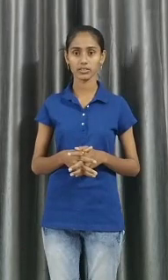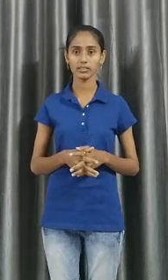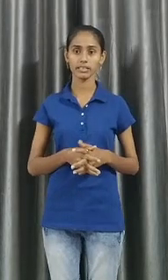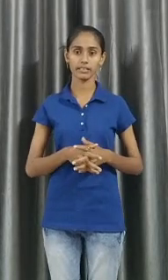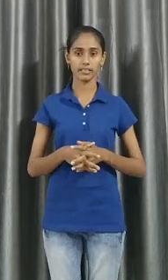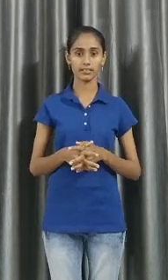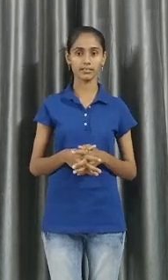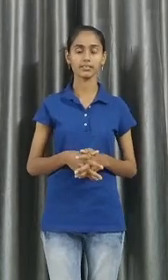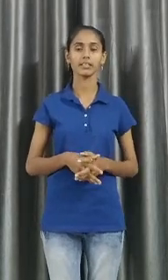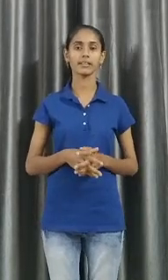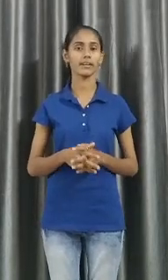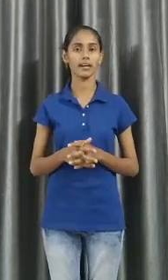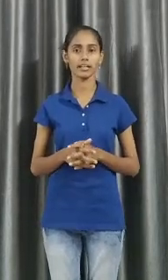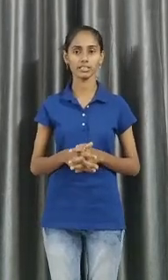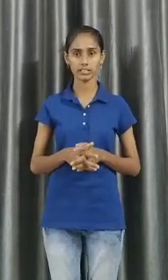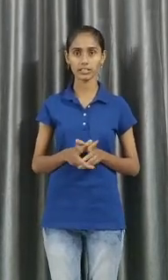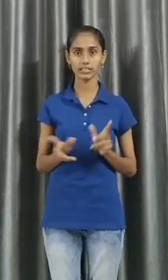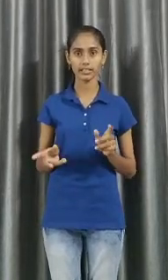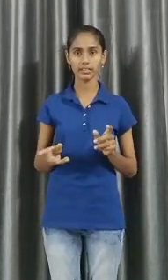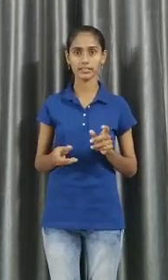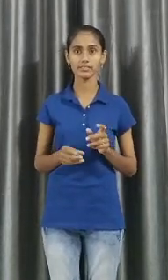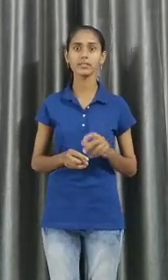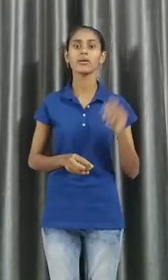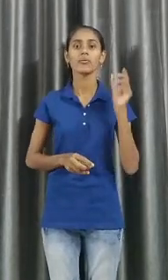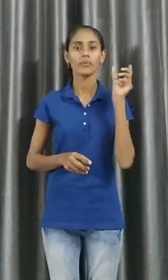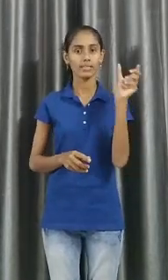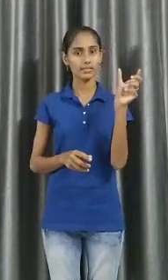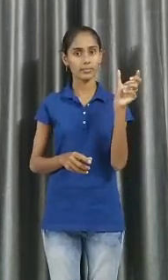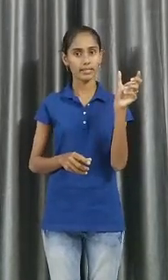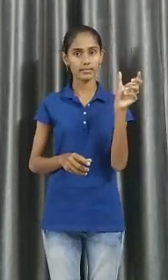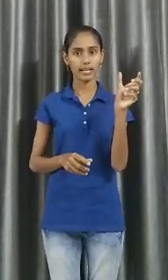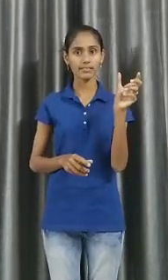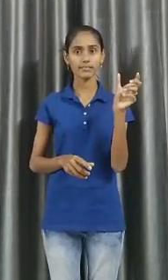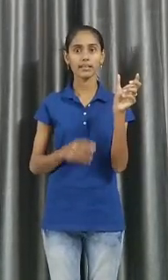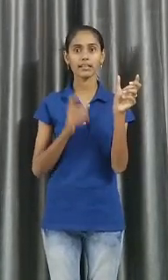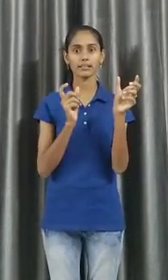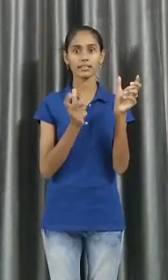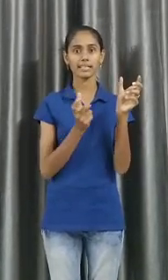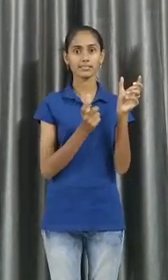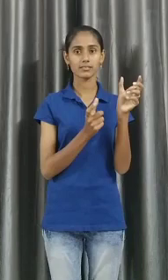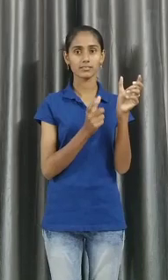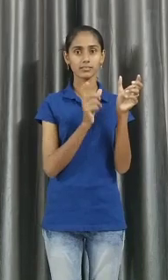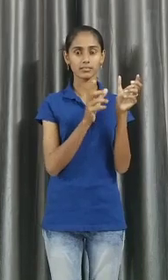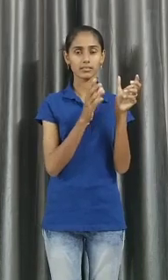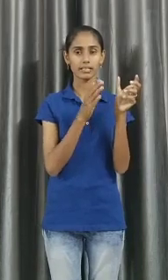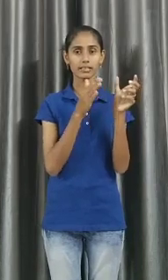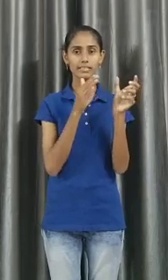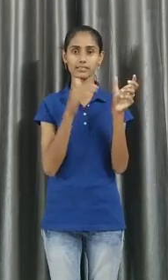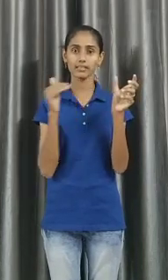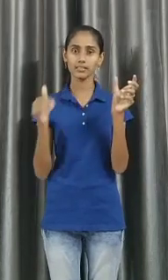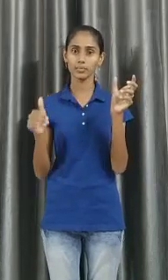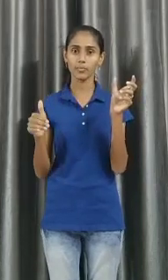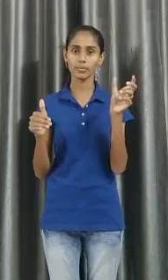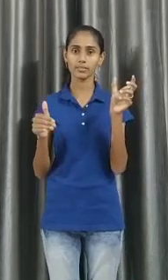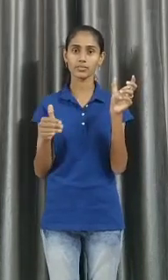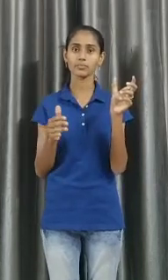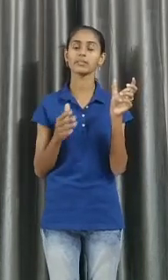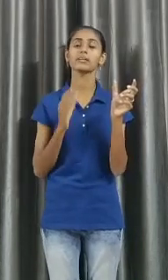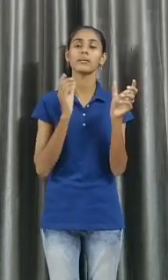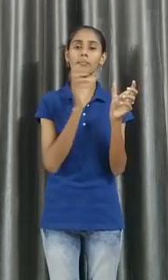hierarchical inheritance. In hierarchical inheritance, one is a base class, and then extend the properties of the